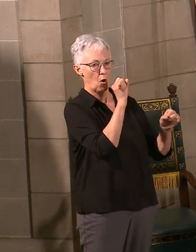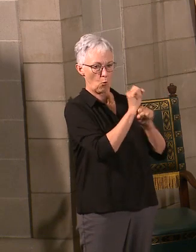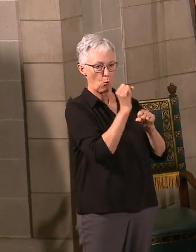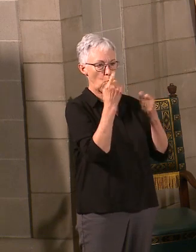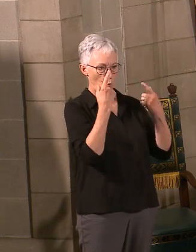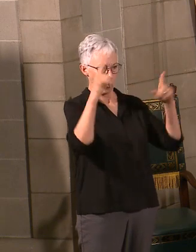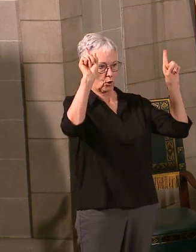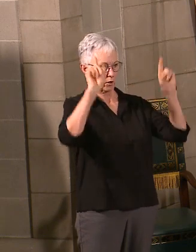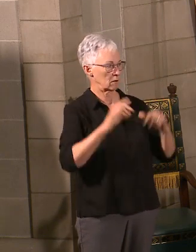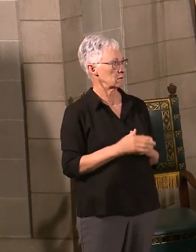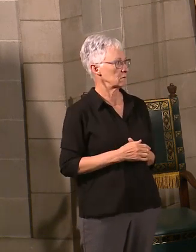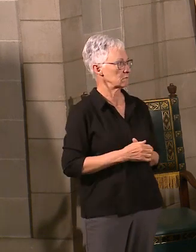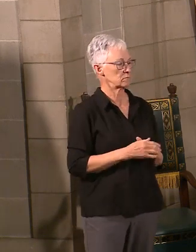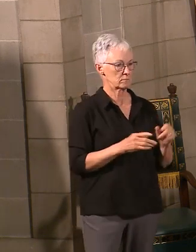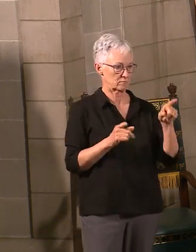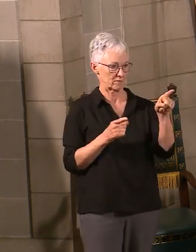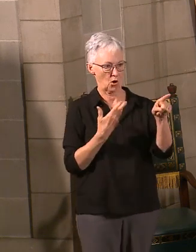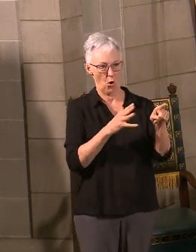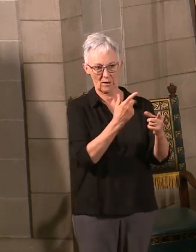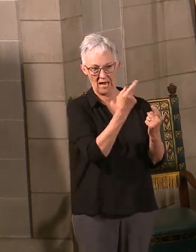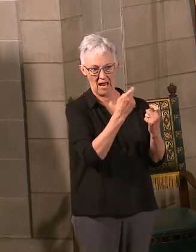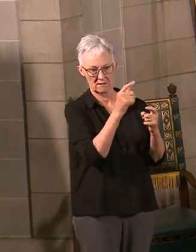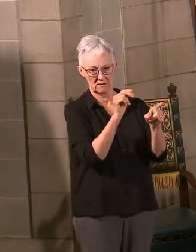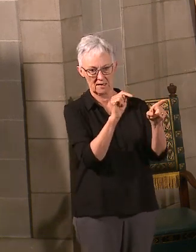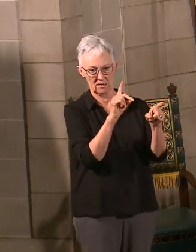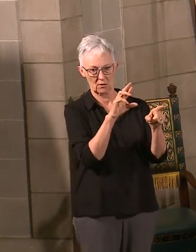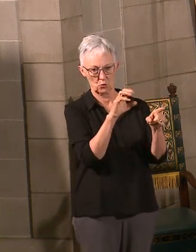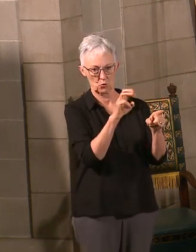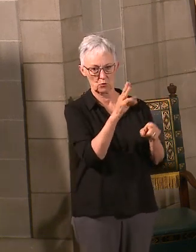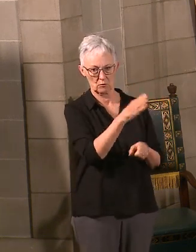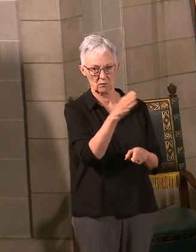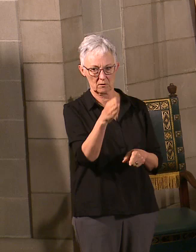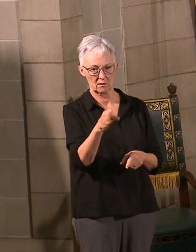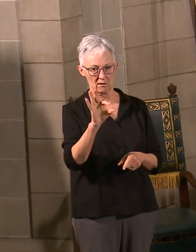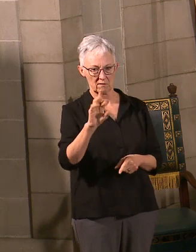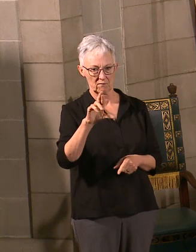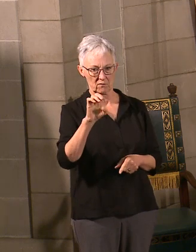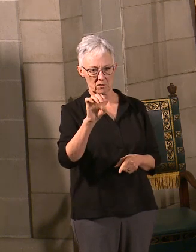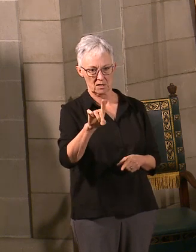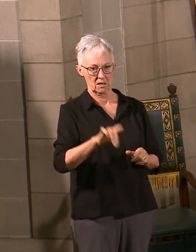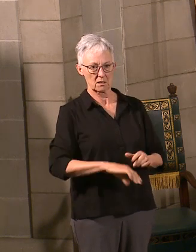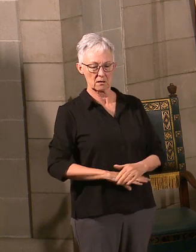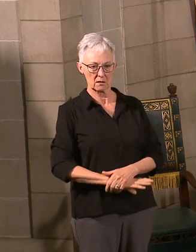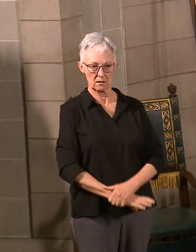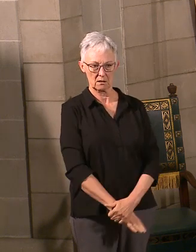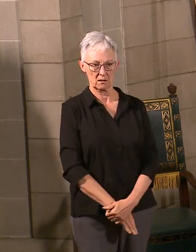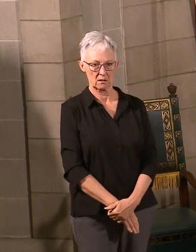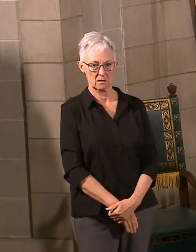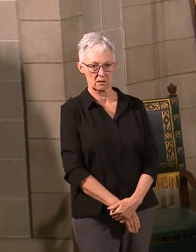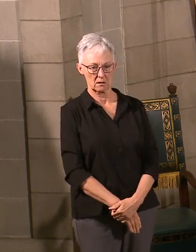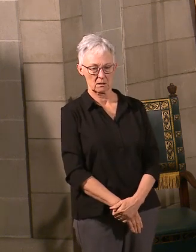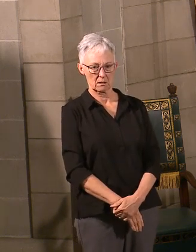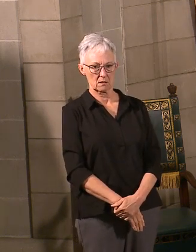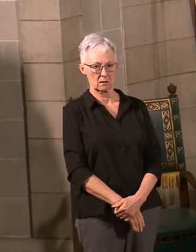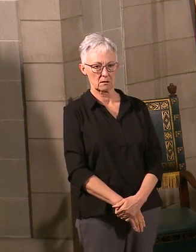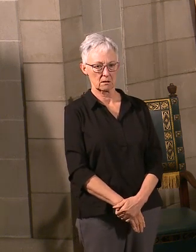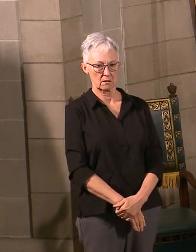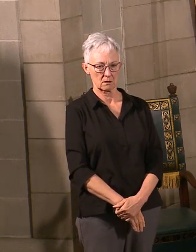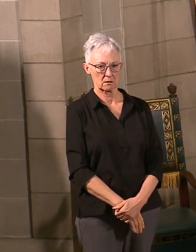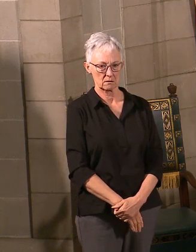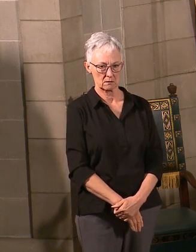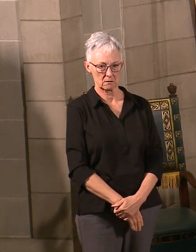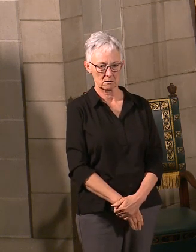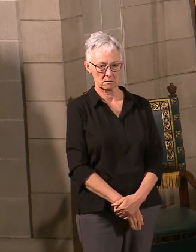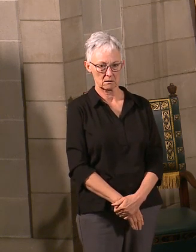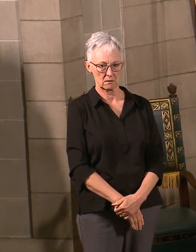Fred. Andrew already asked a couple of questions, so. A couple of the examples that the union people gave, they said people or members of the public are coming